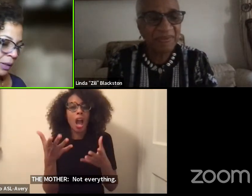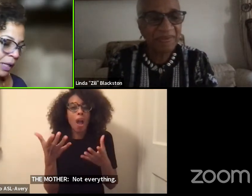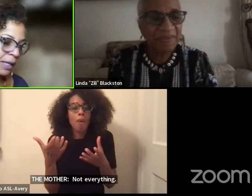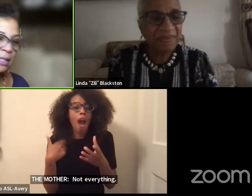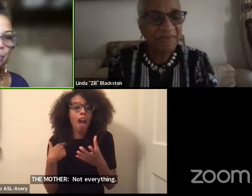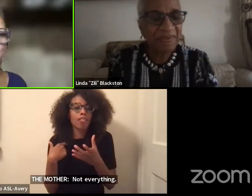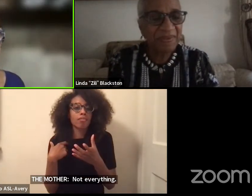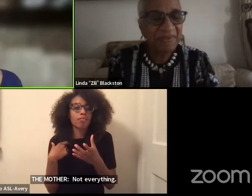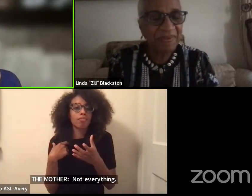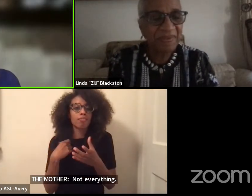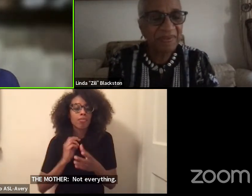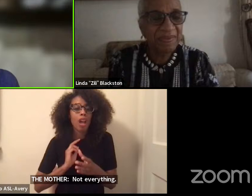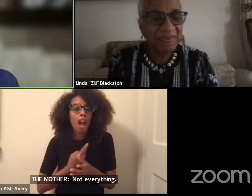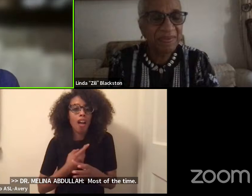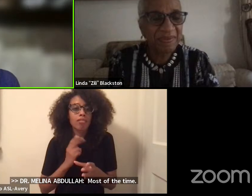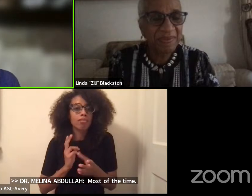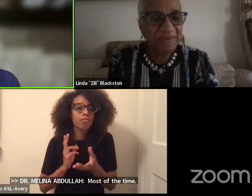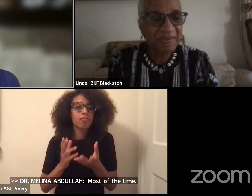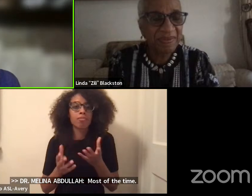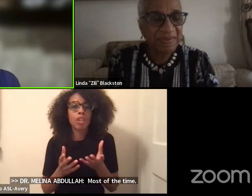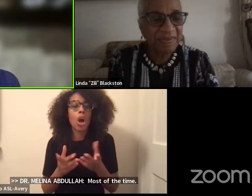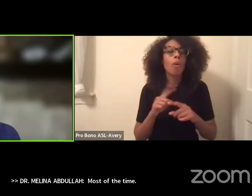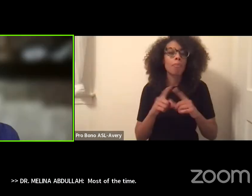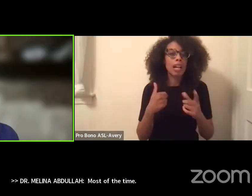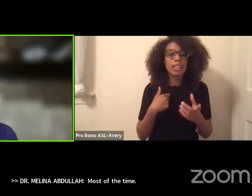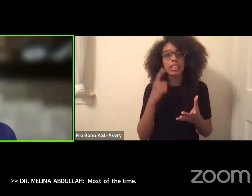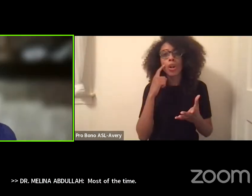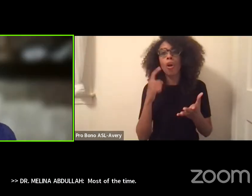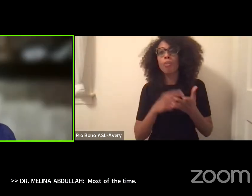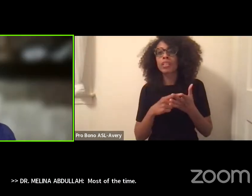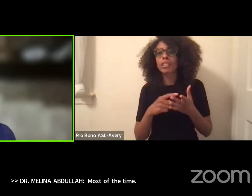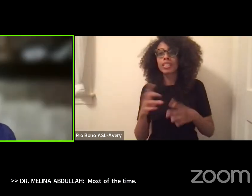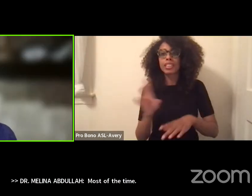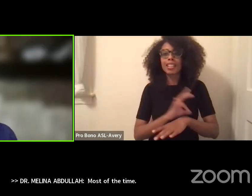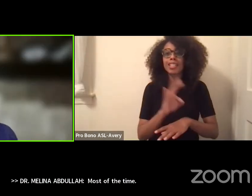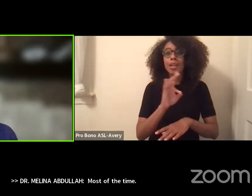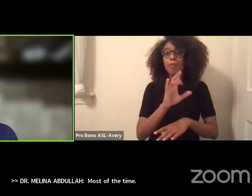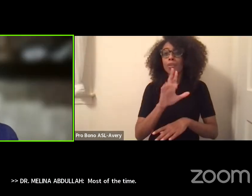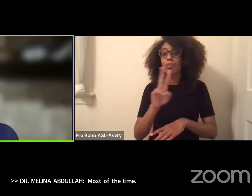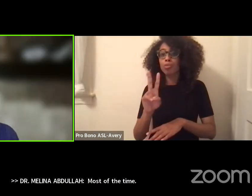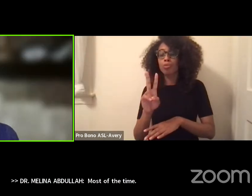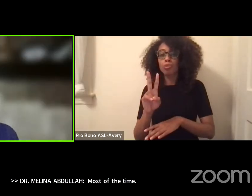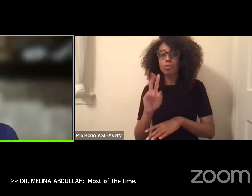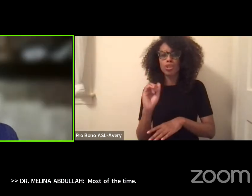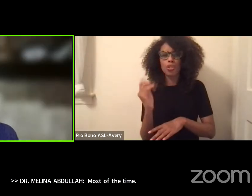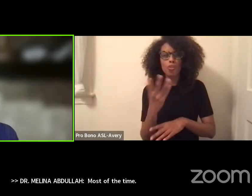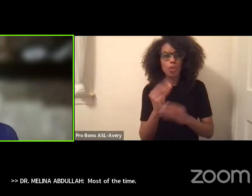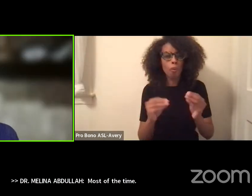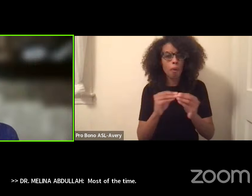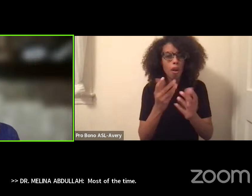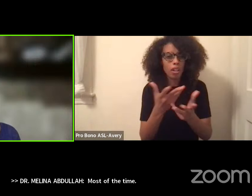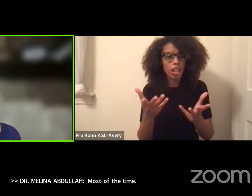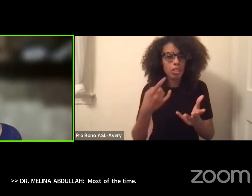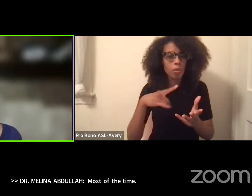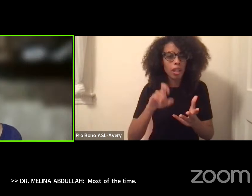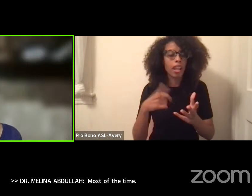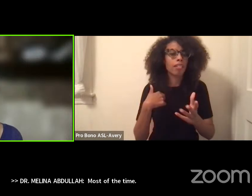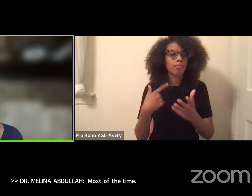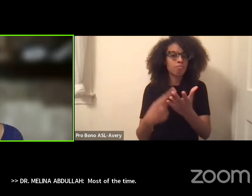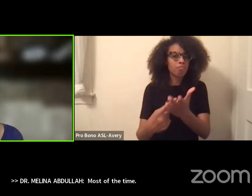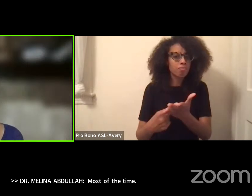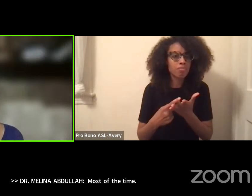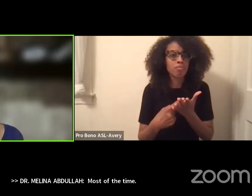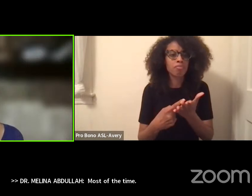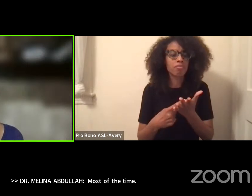and I realized that we're at 7:52. There's a few more things we need to get to.